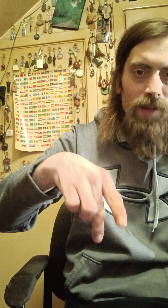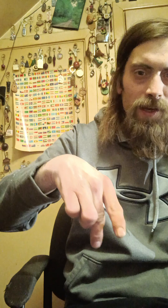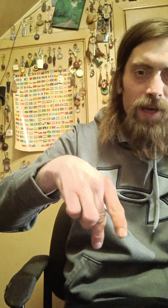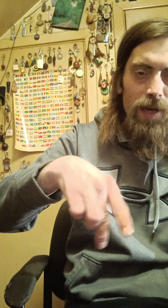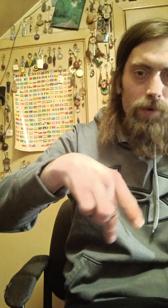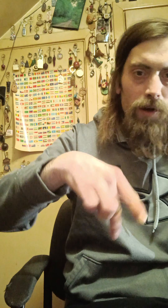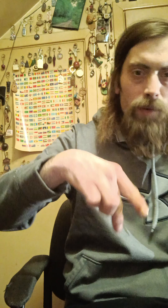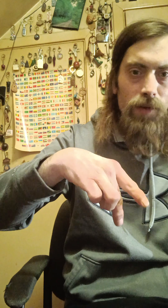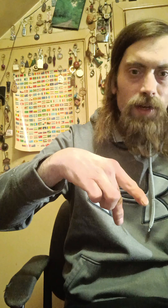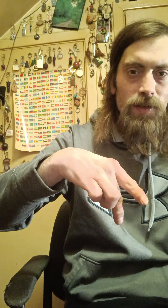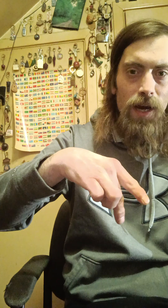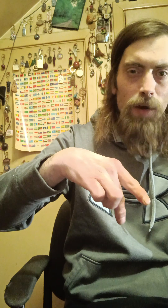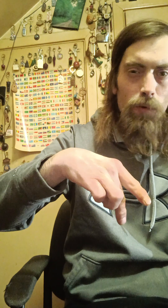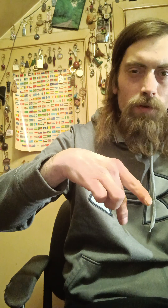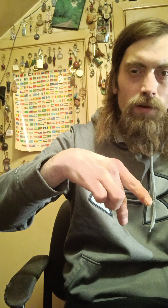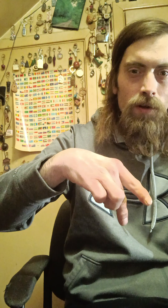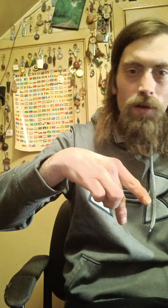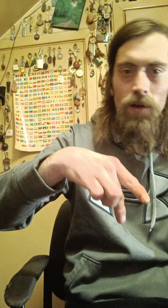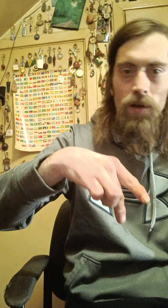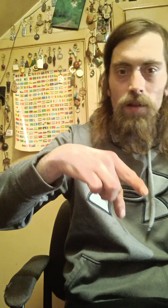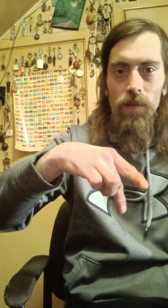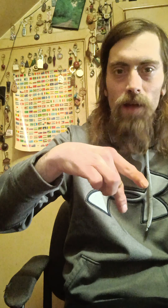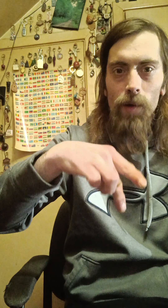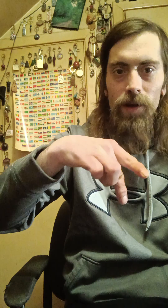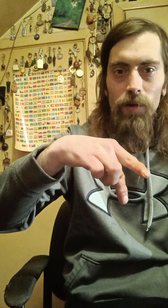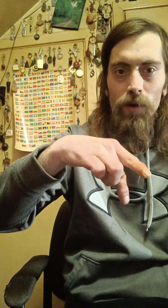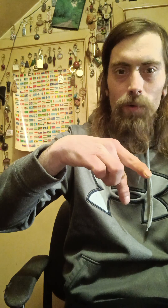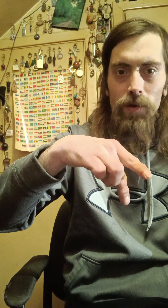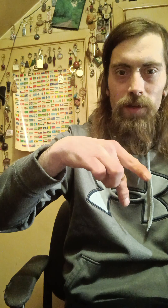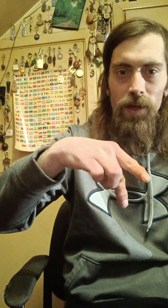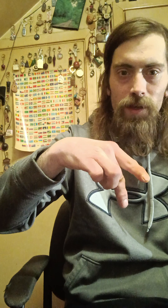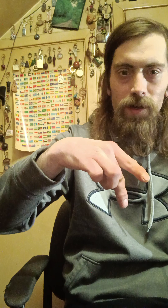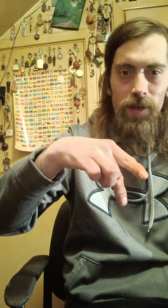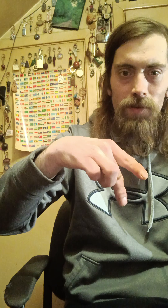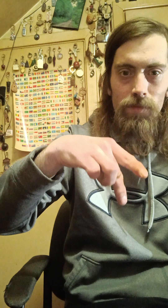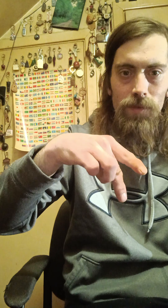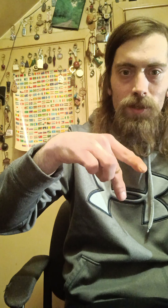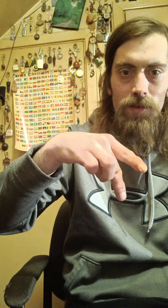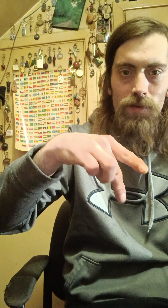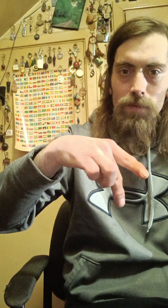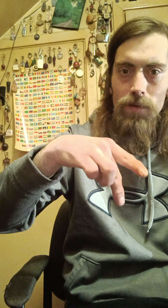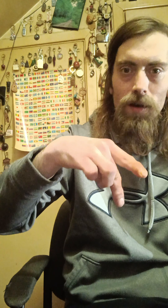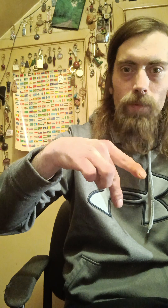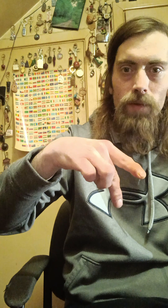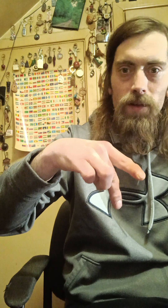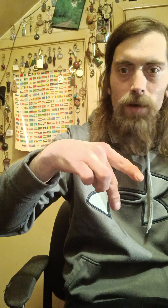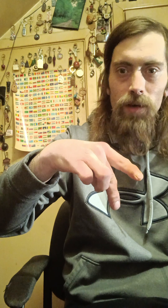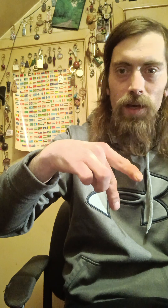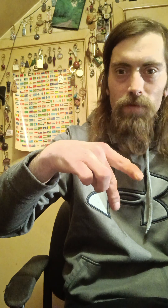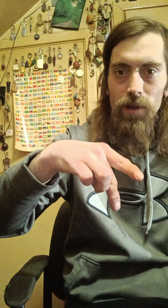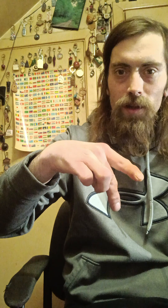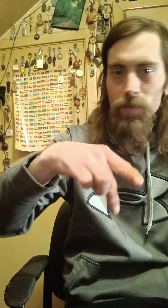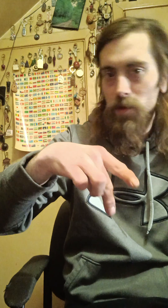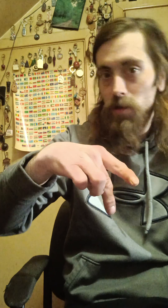like K, but upside down. That one, I don't know what to tell you. I guess just upside down K, if that helps you. I don't